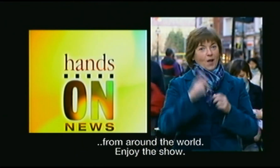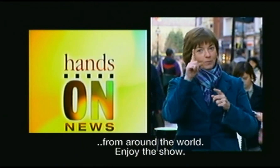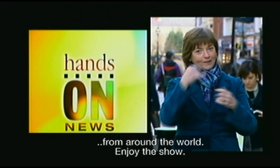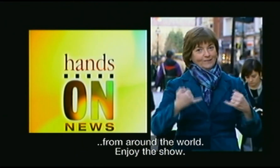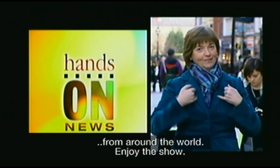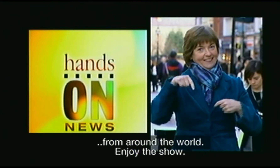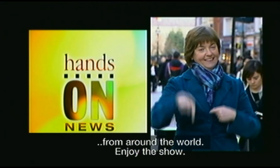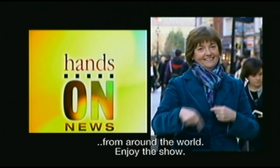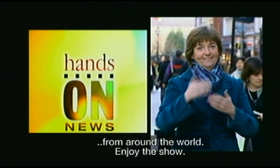Enjoy the show.